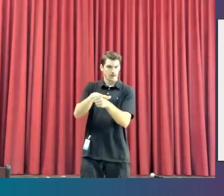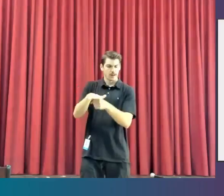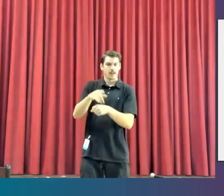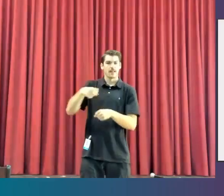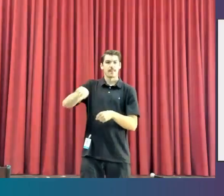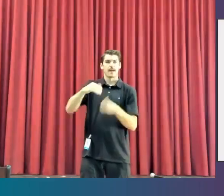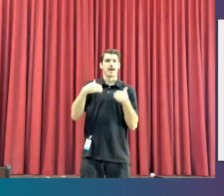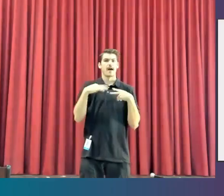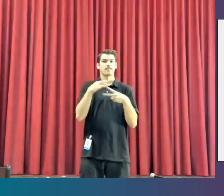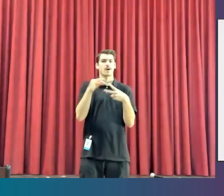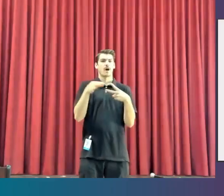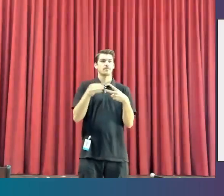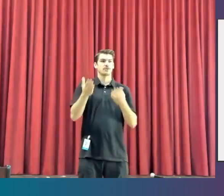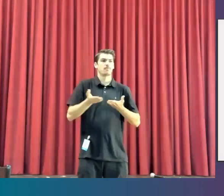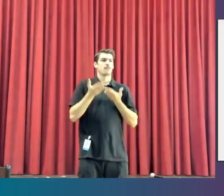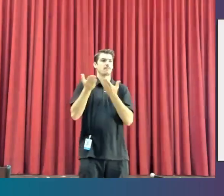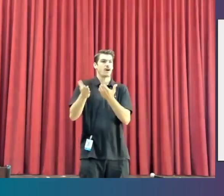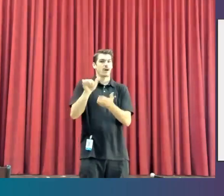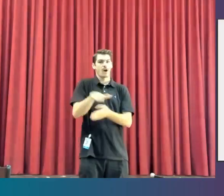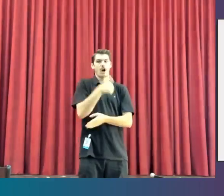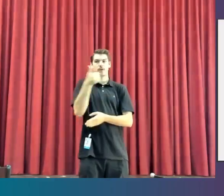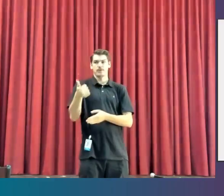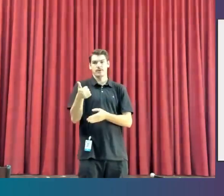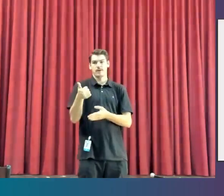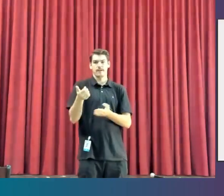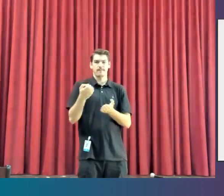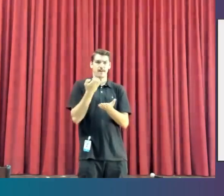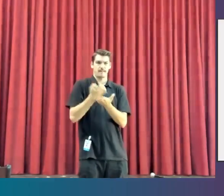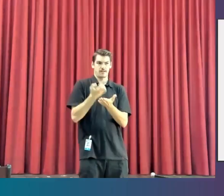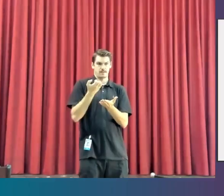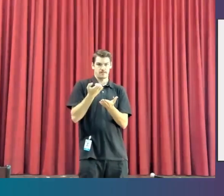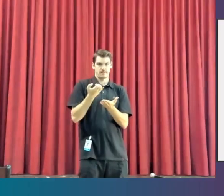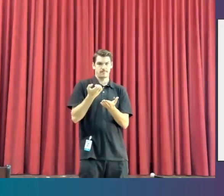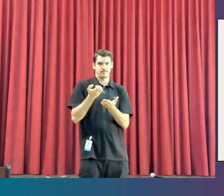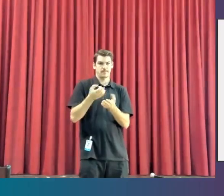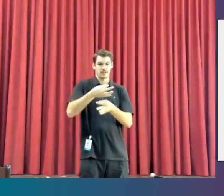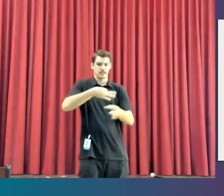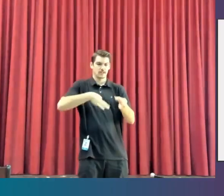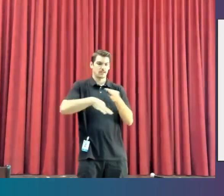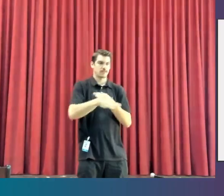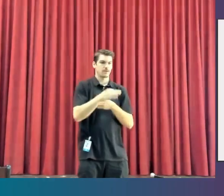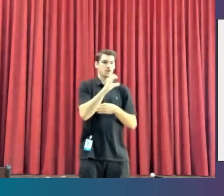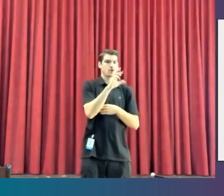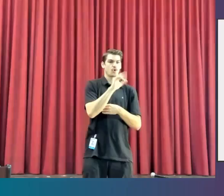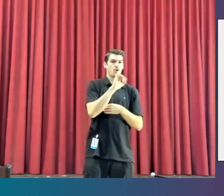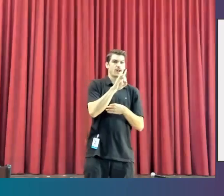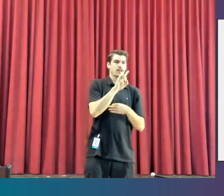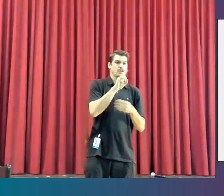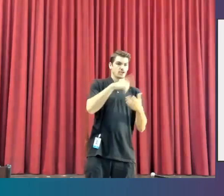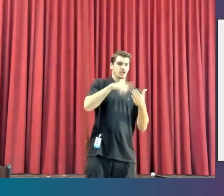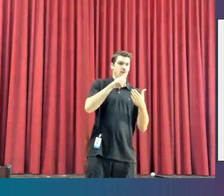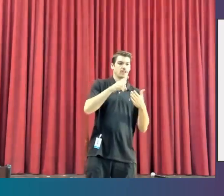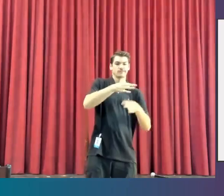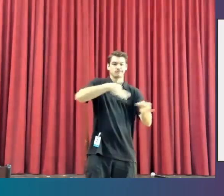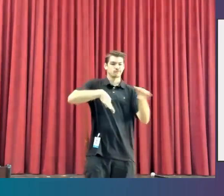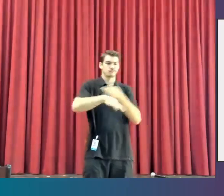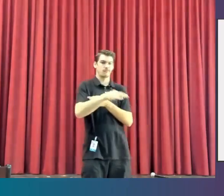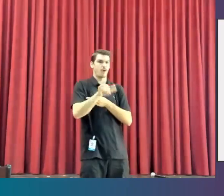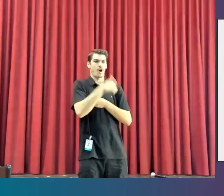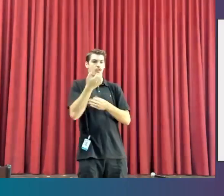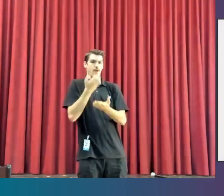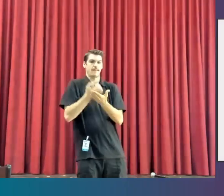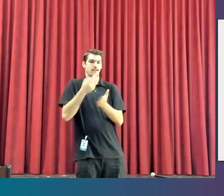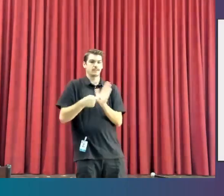to provide alternative evidence instead of that credit check. So that's their right now in